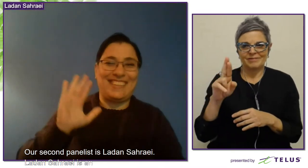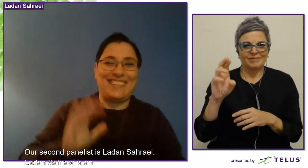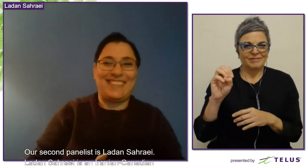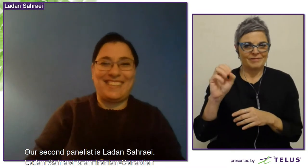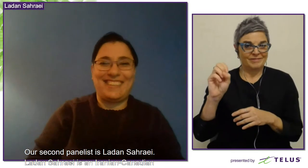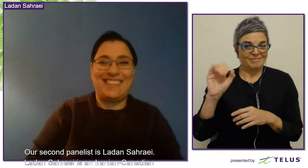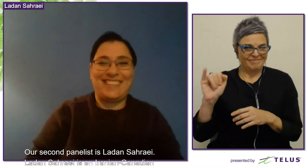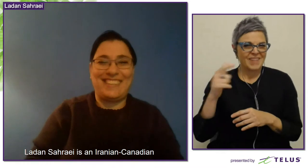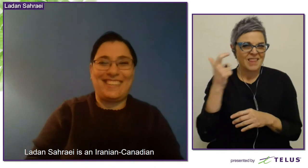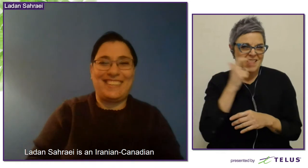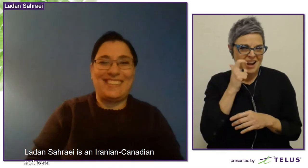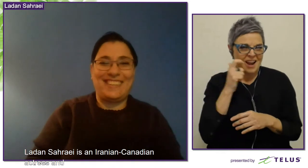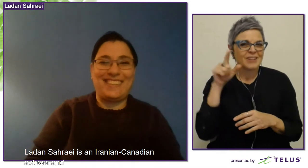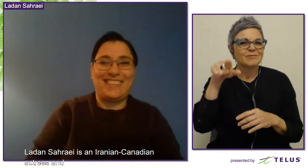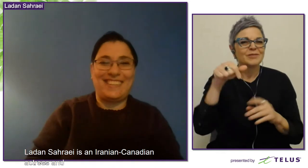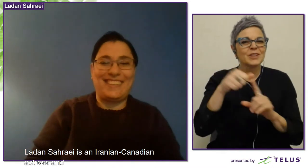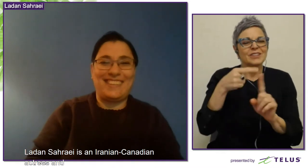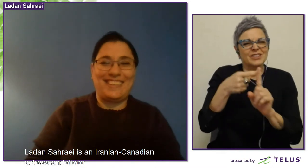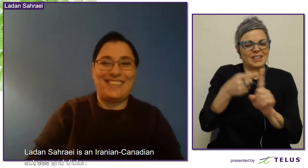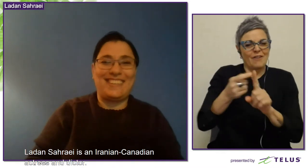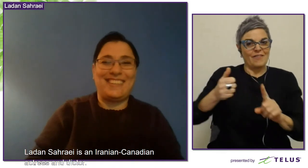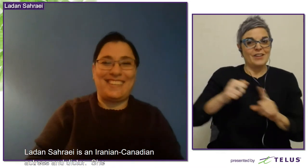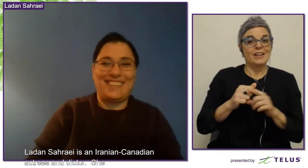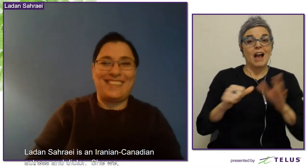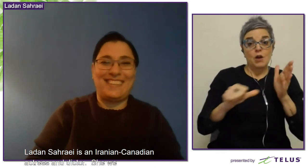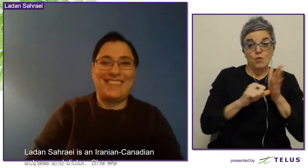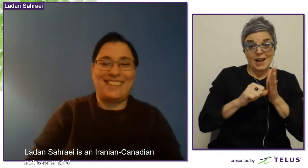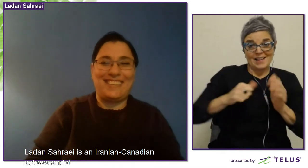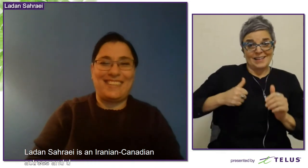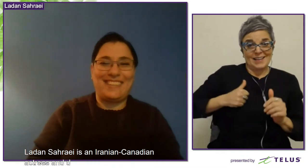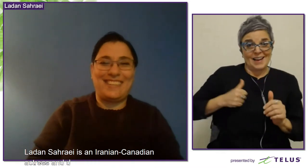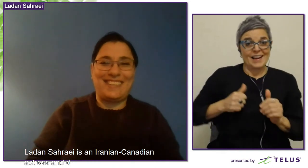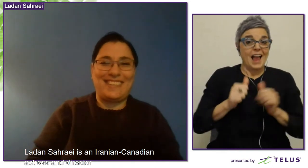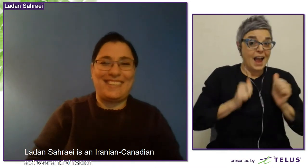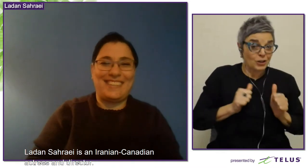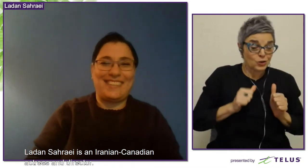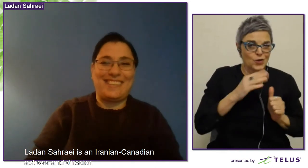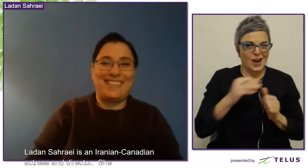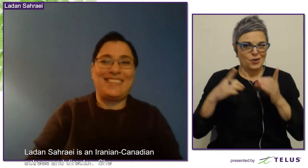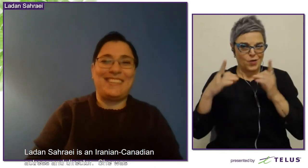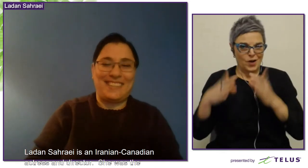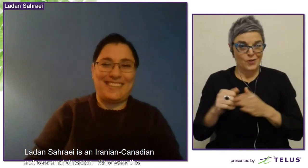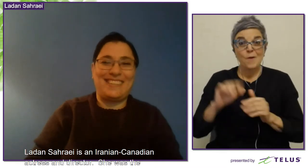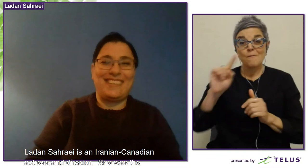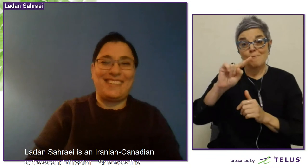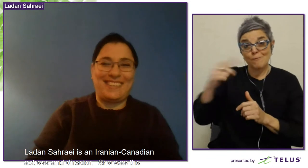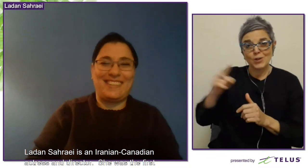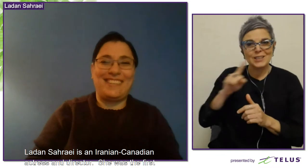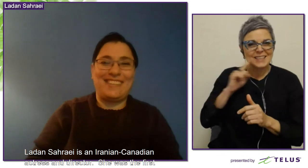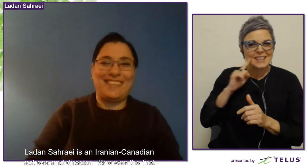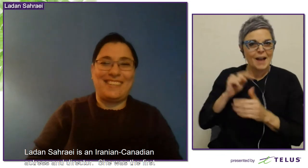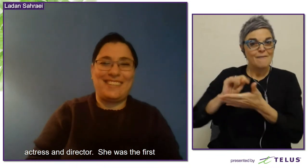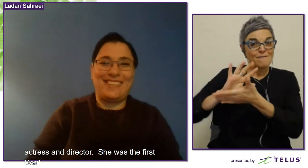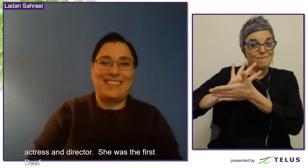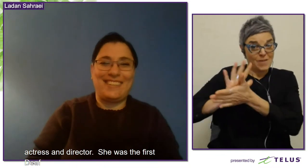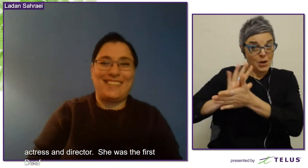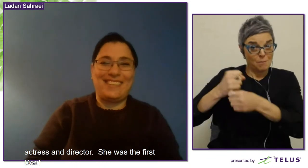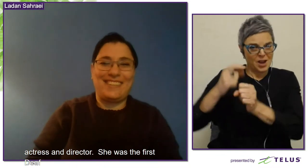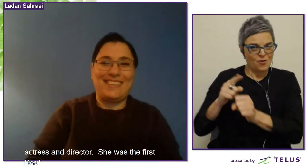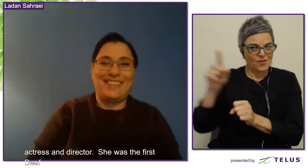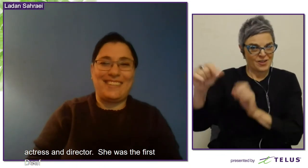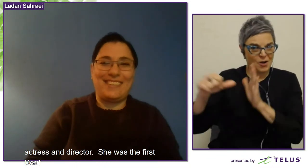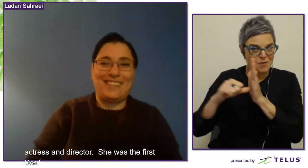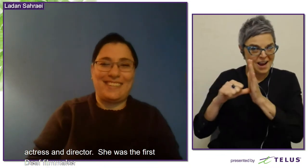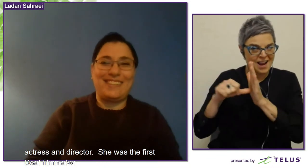director. She was the first deaf filmmaker in Iran. She has directed 6 short films